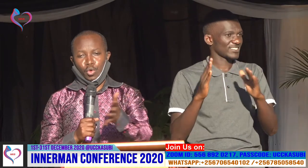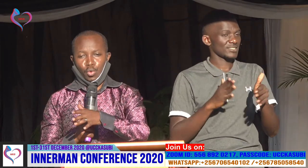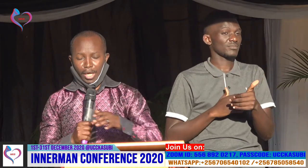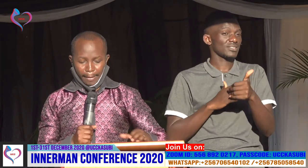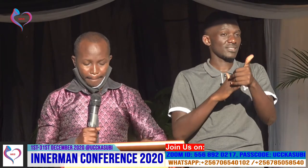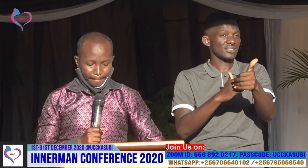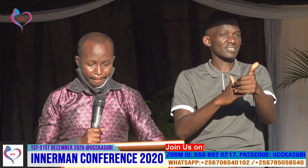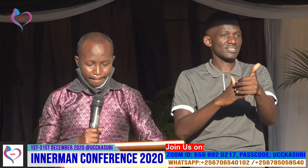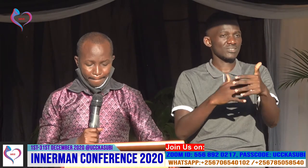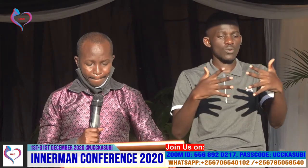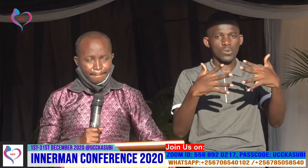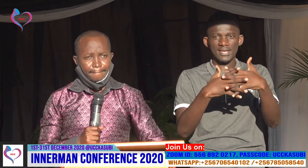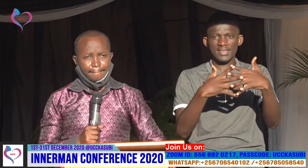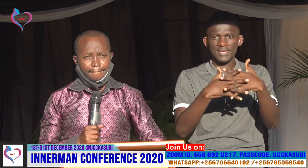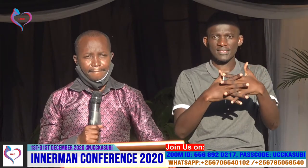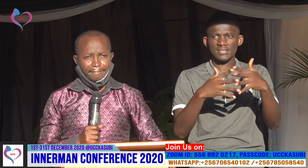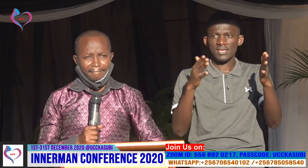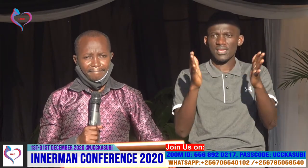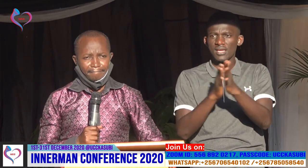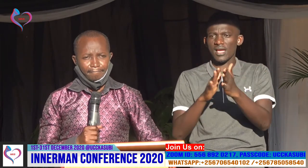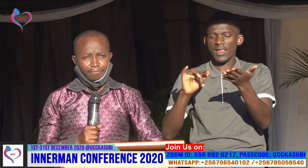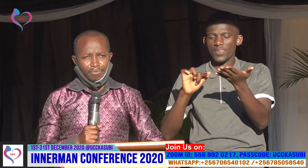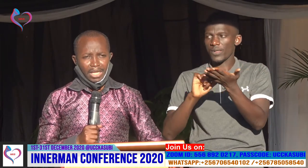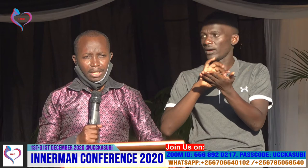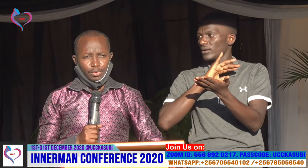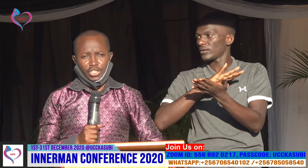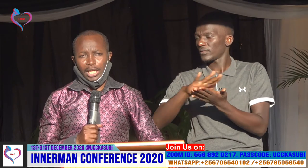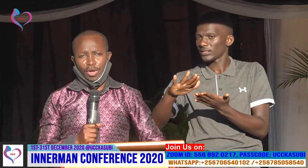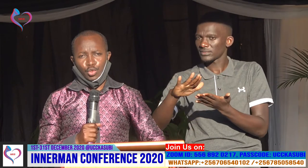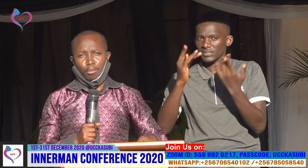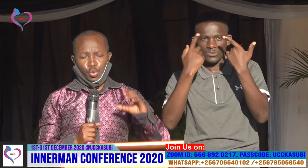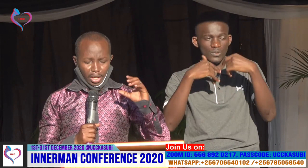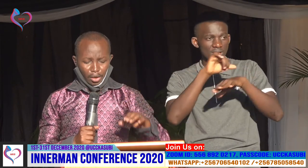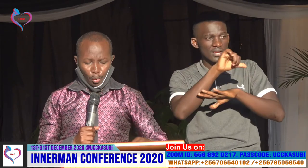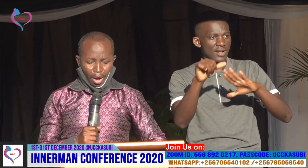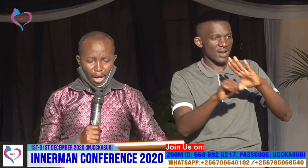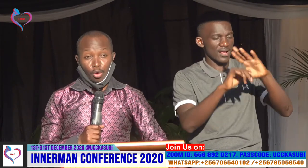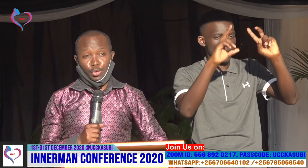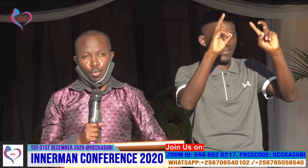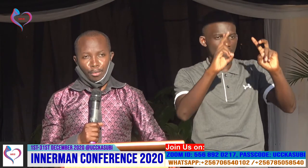Tomorrow and Thursday we will be led by the family system. We are